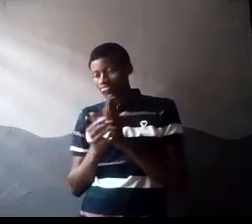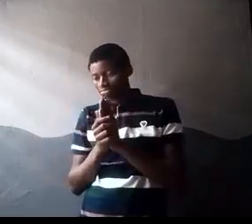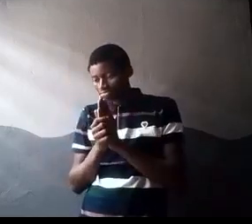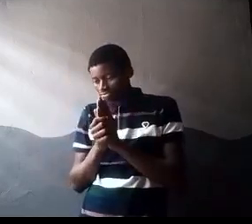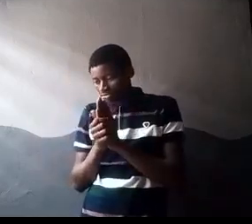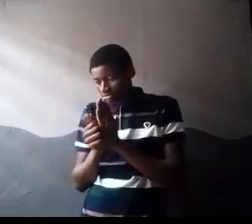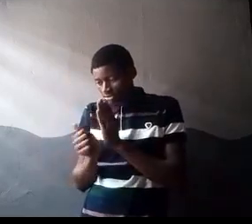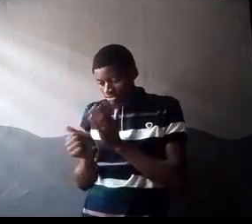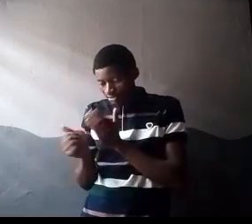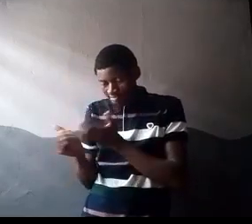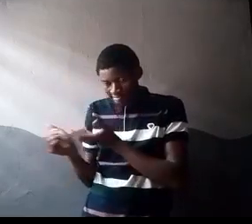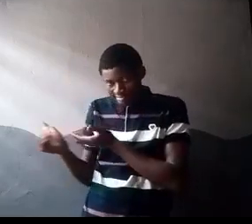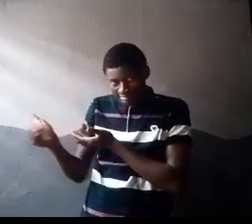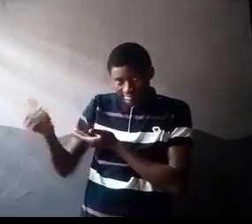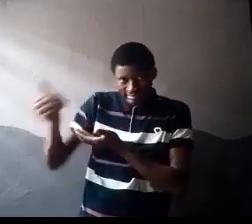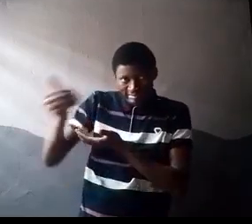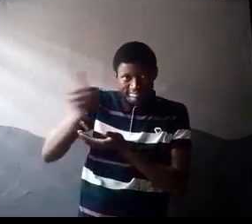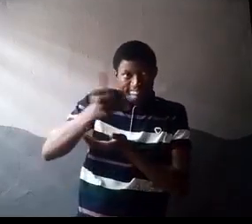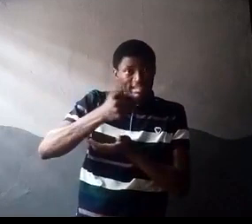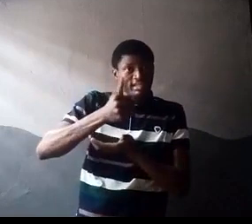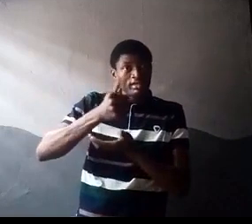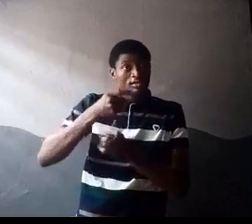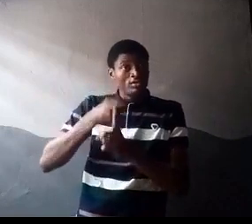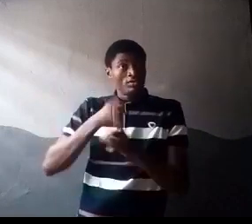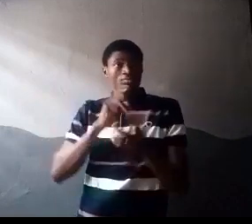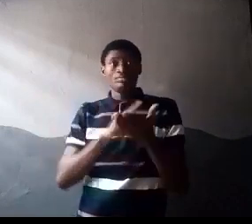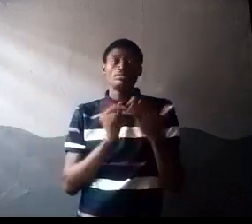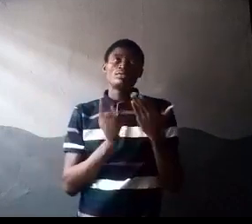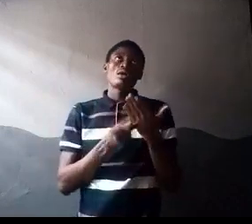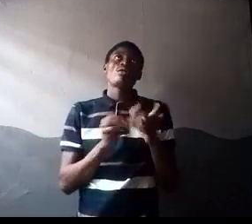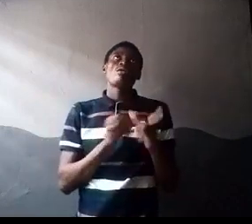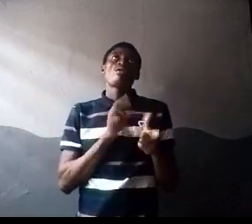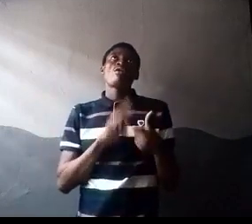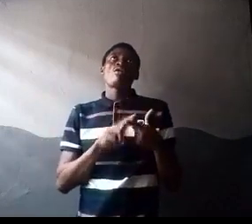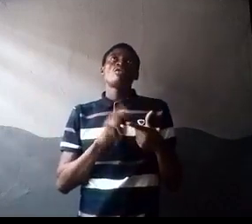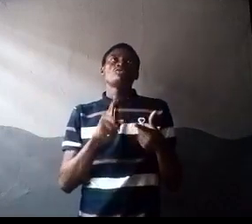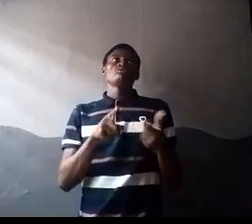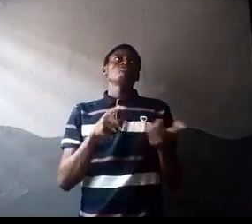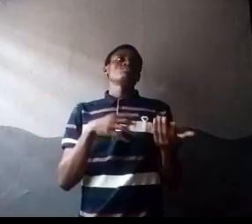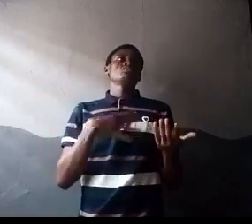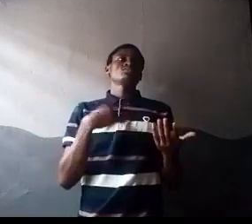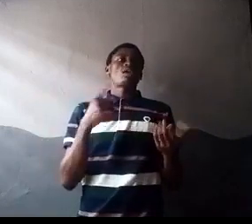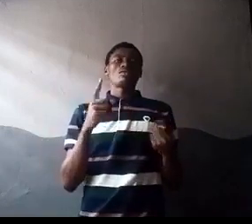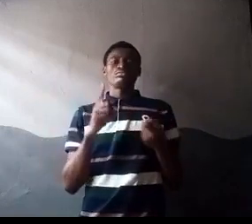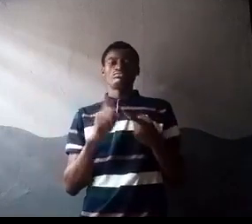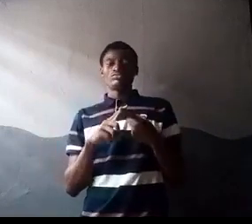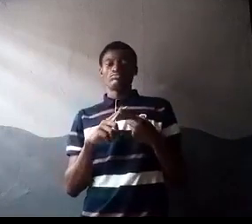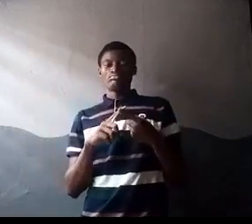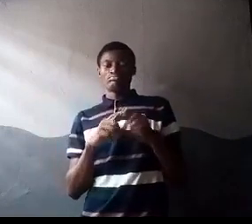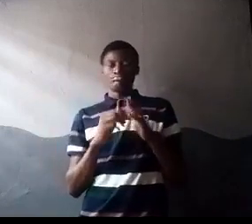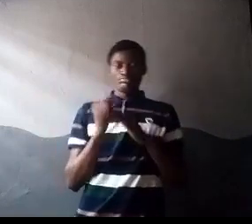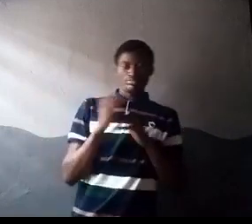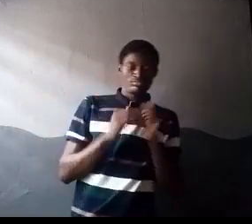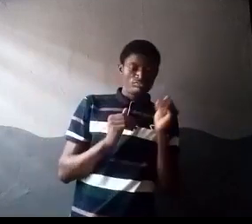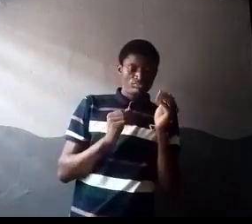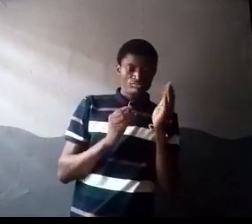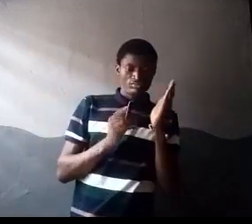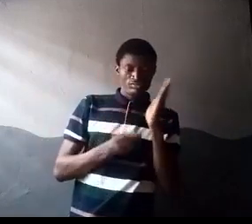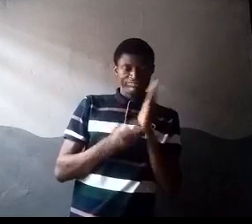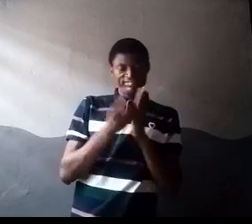could be you would like to build the skills in this. It could be you would like to develop grant